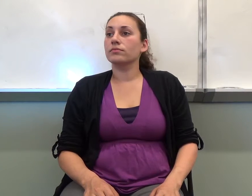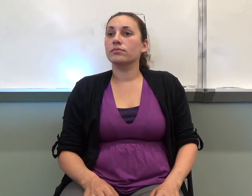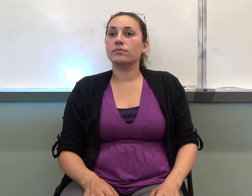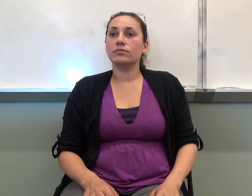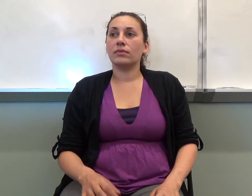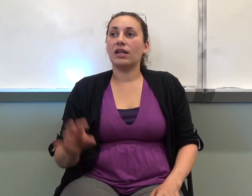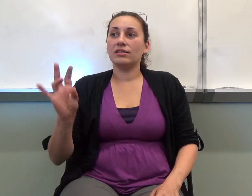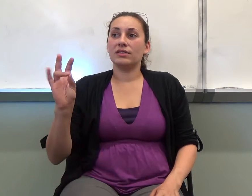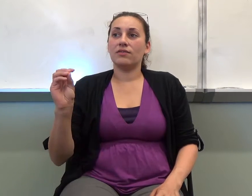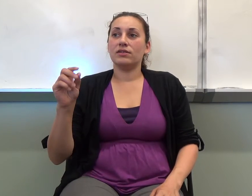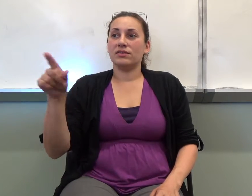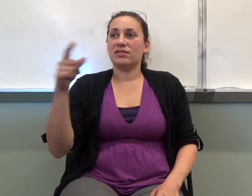Pardon?